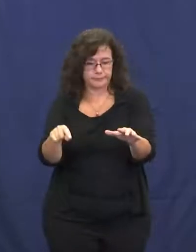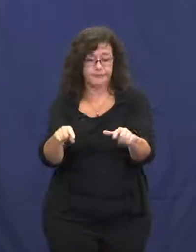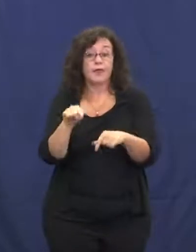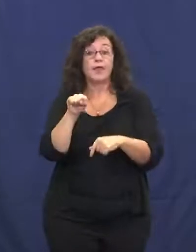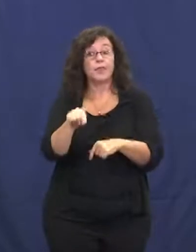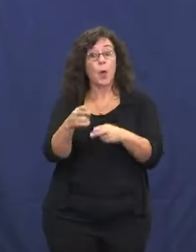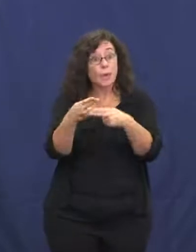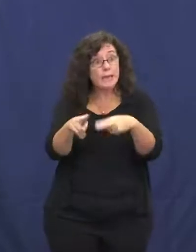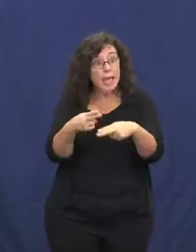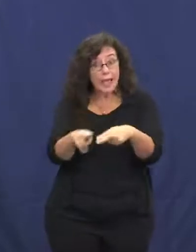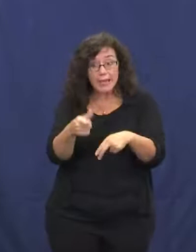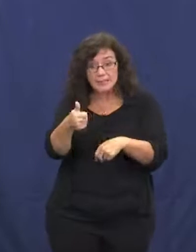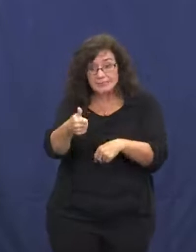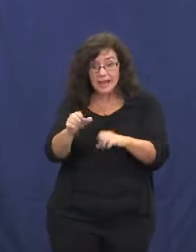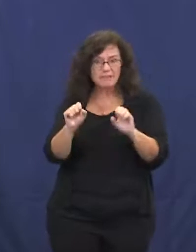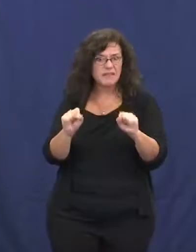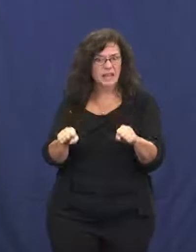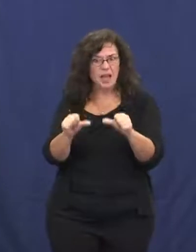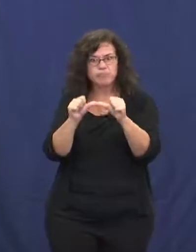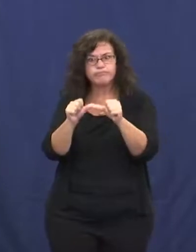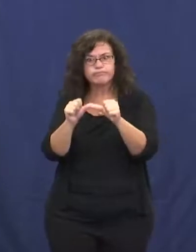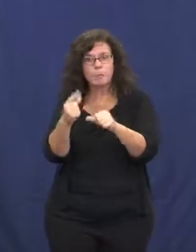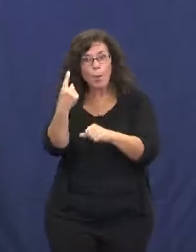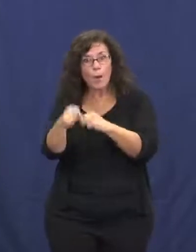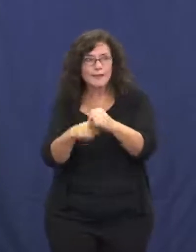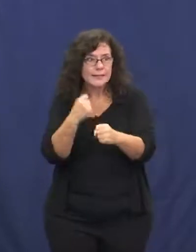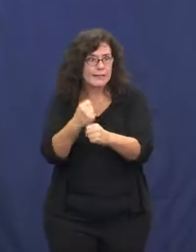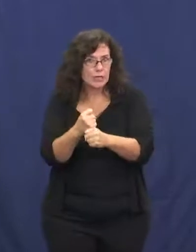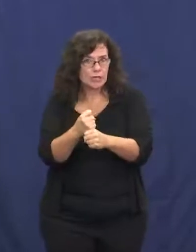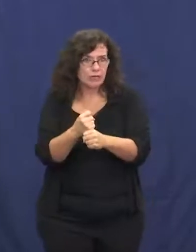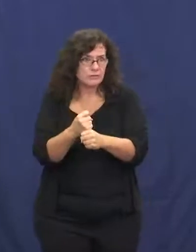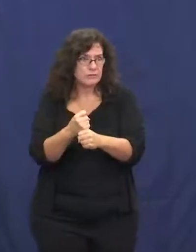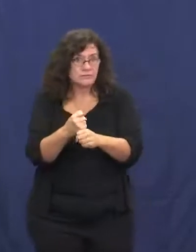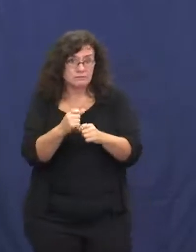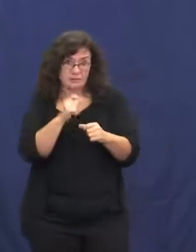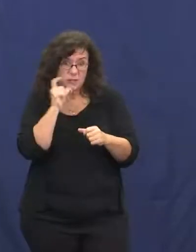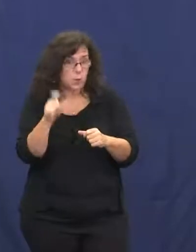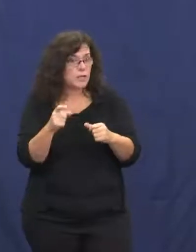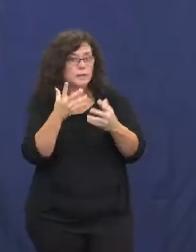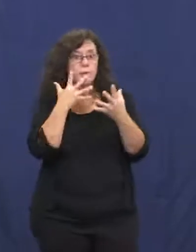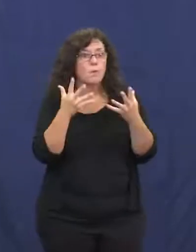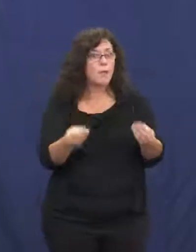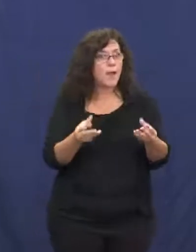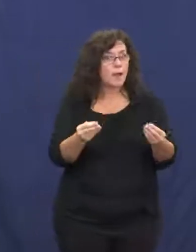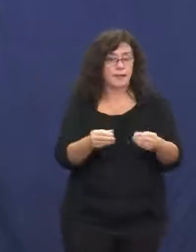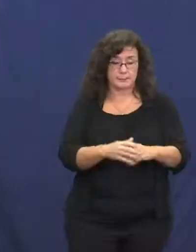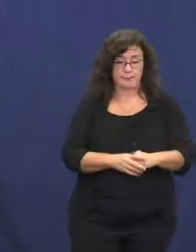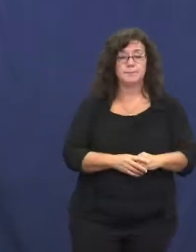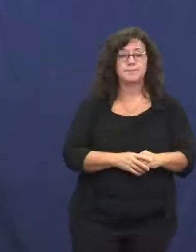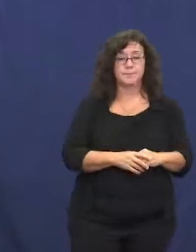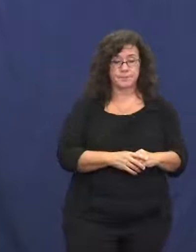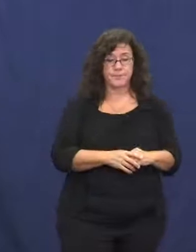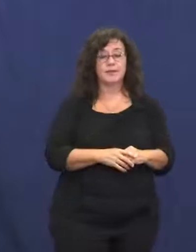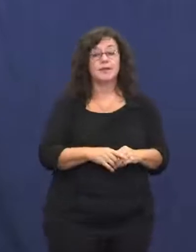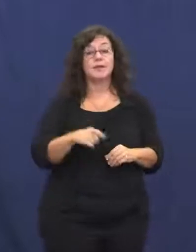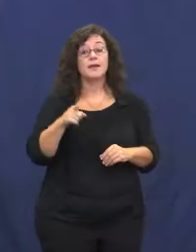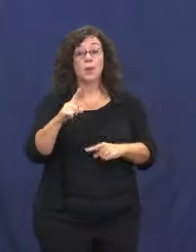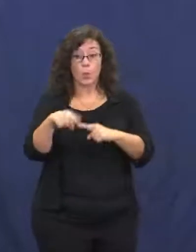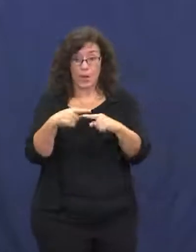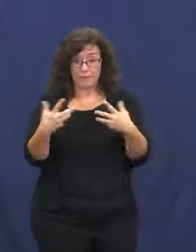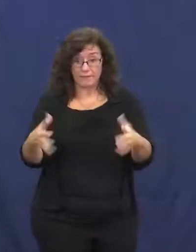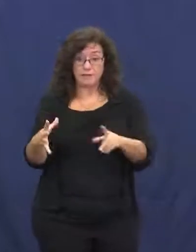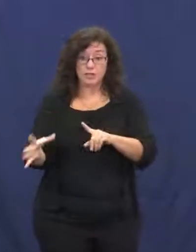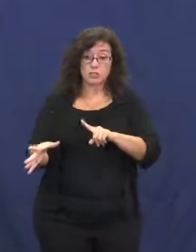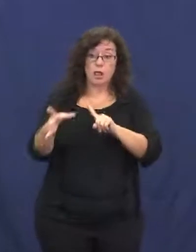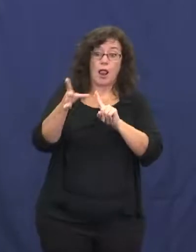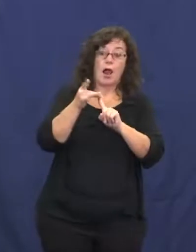eggs can stay viable for up to a year without being wet. Once wetted, they can then hatch, and then within 5